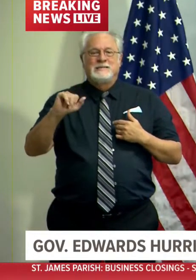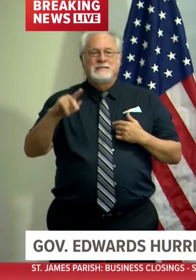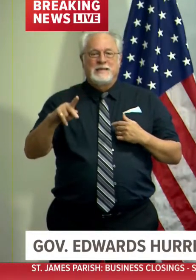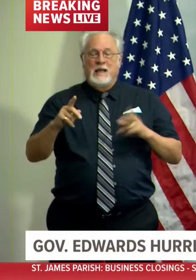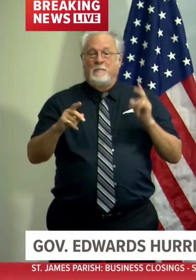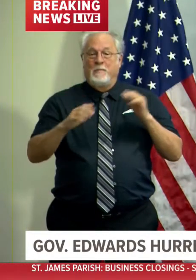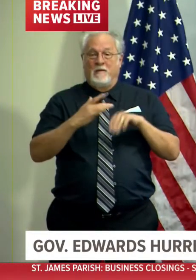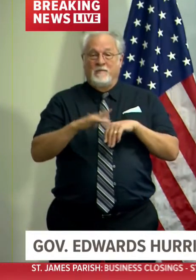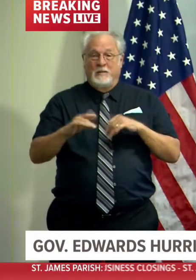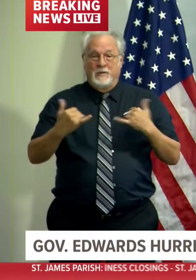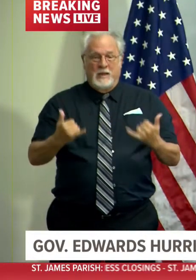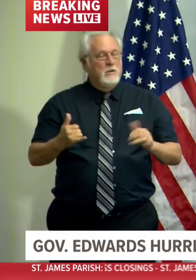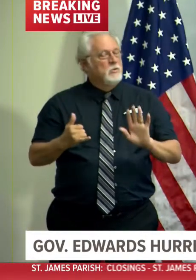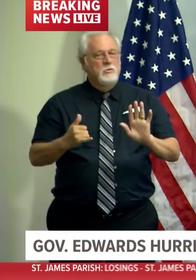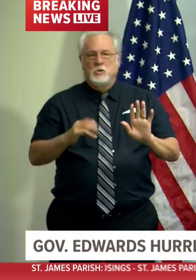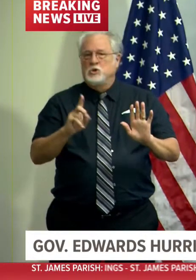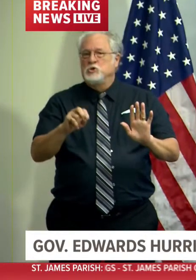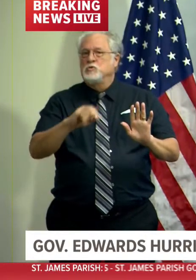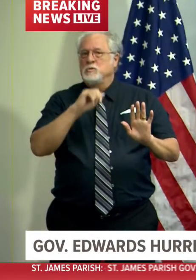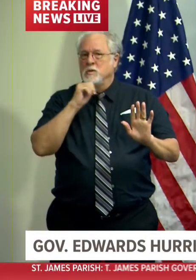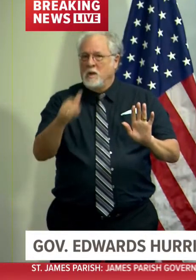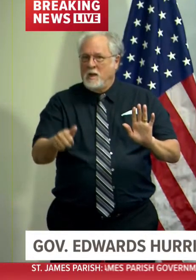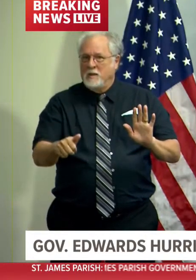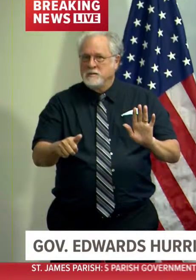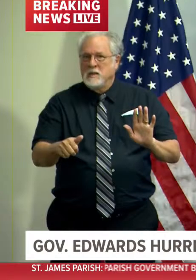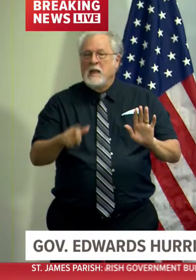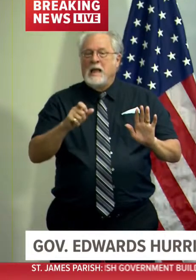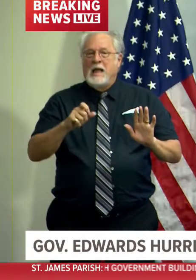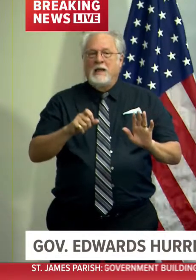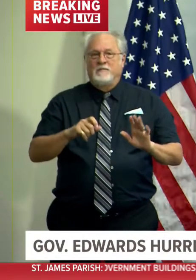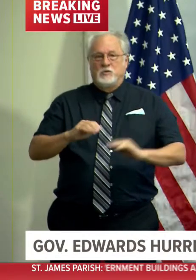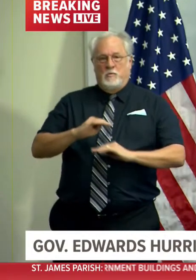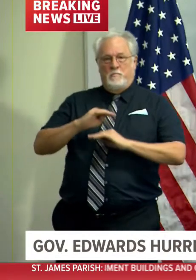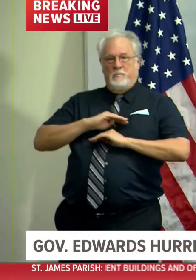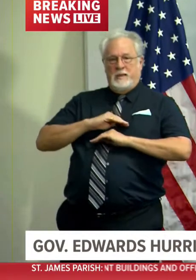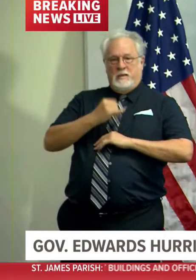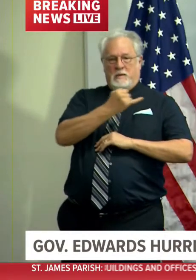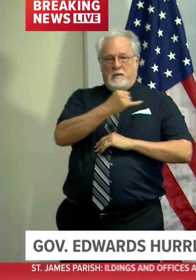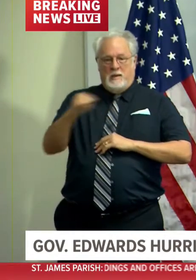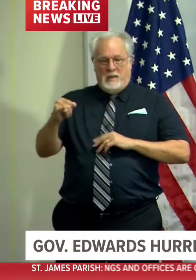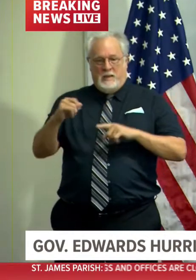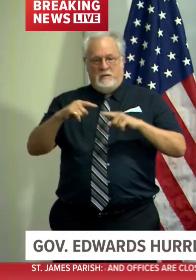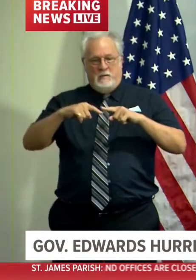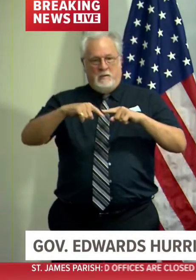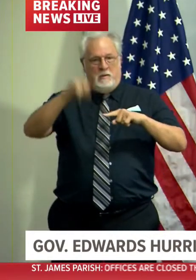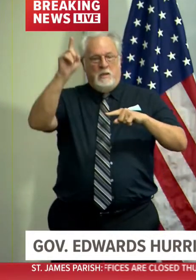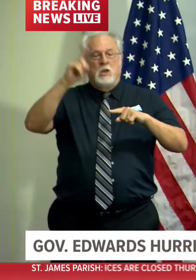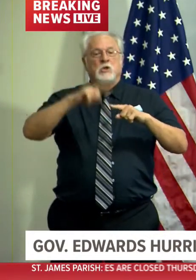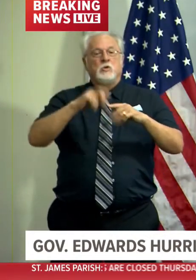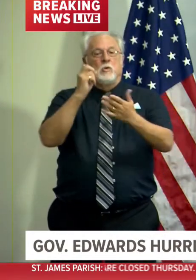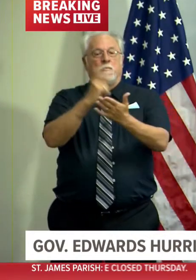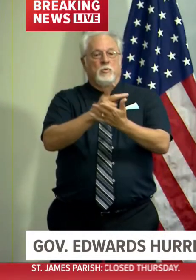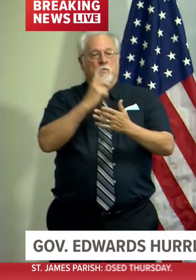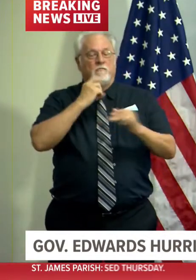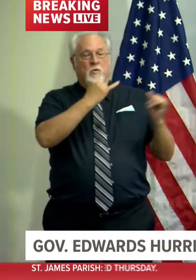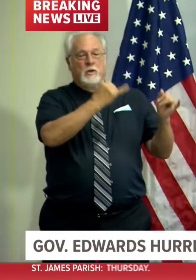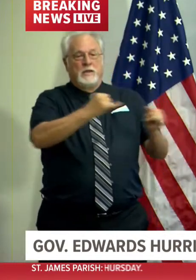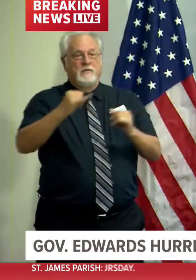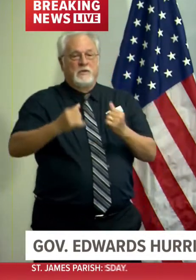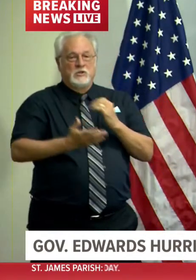SNAP benefits. We do not. We will have to meet the threshold and be approved for individual assistance before it will be